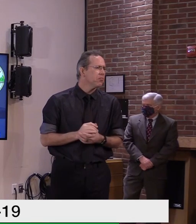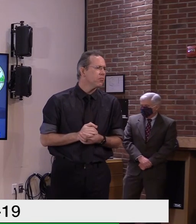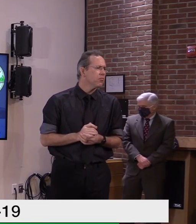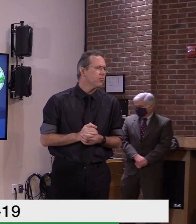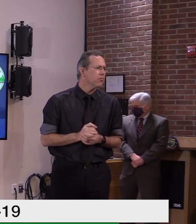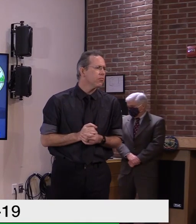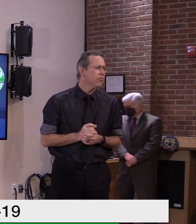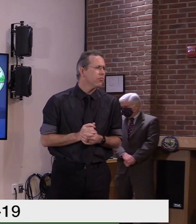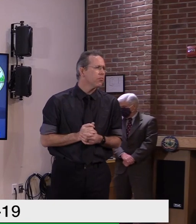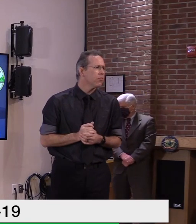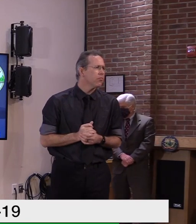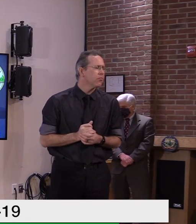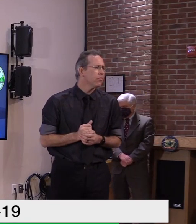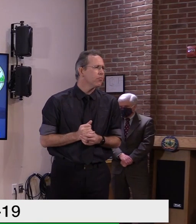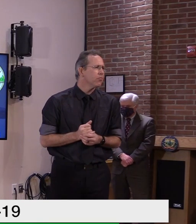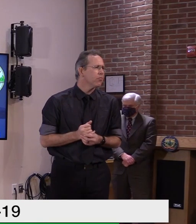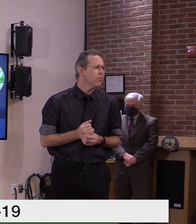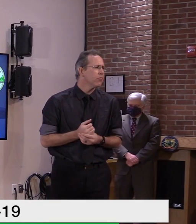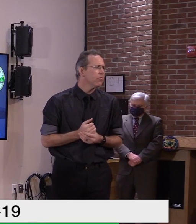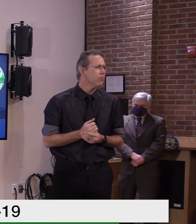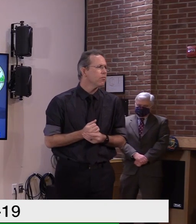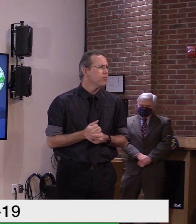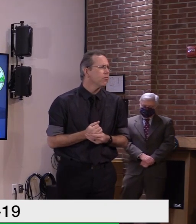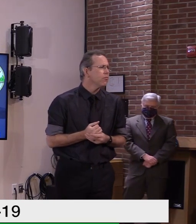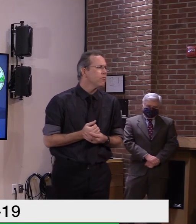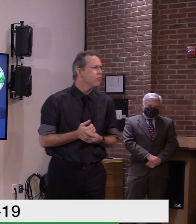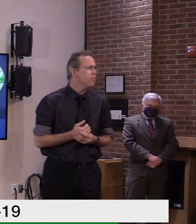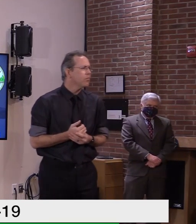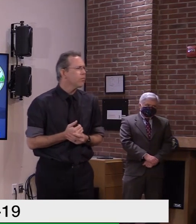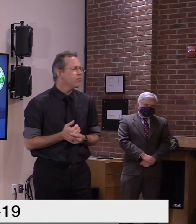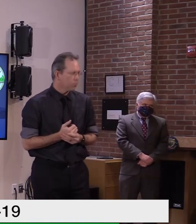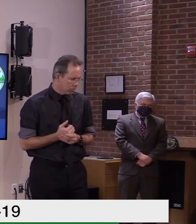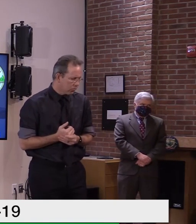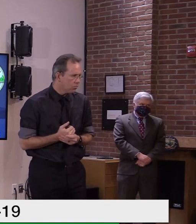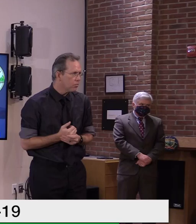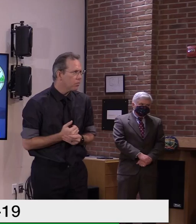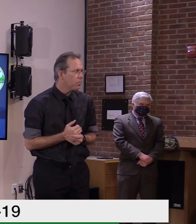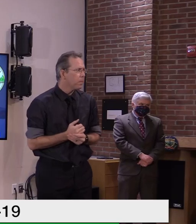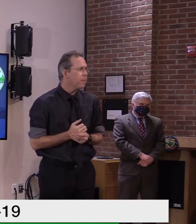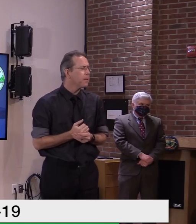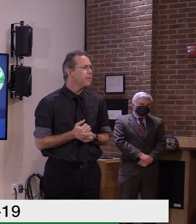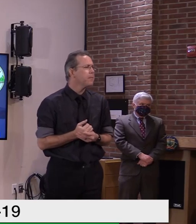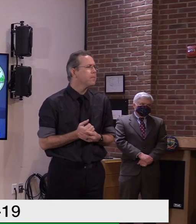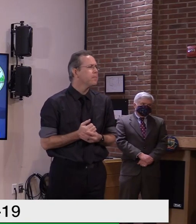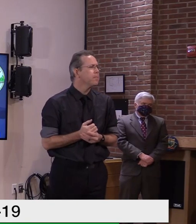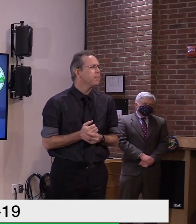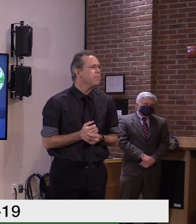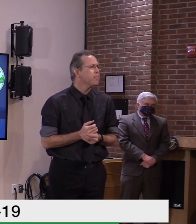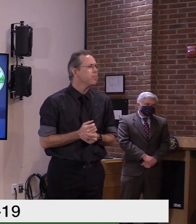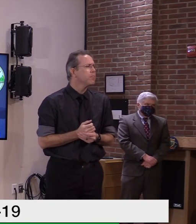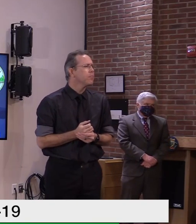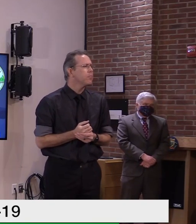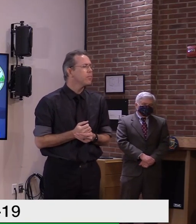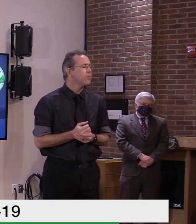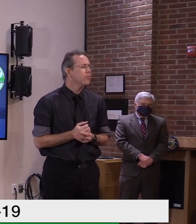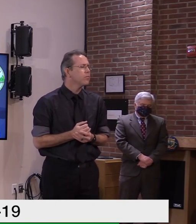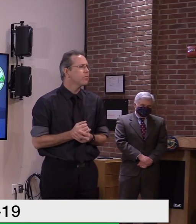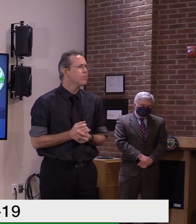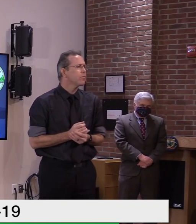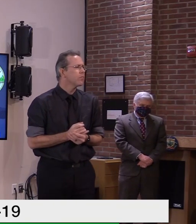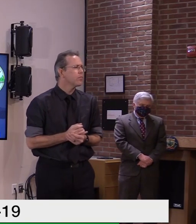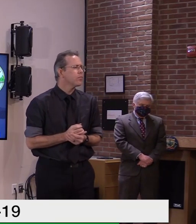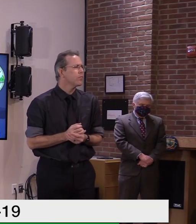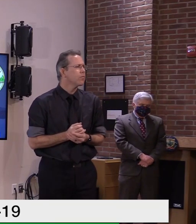on priorities. I received a message from one of our readers that included